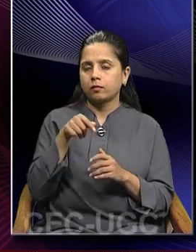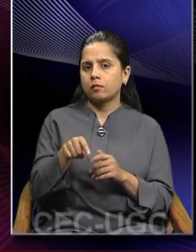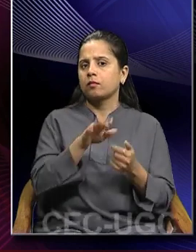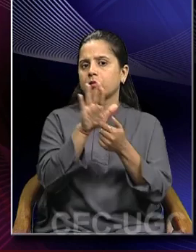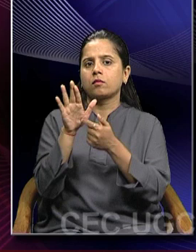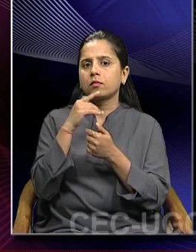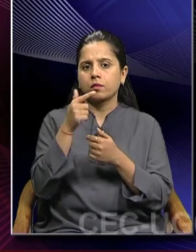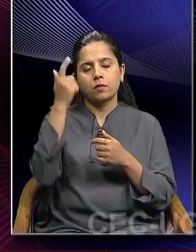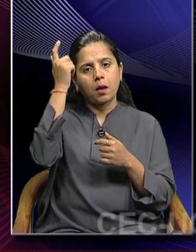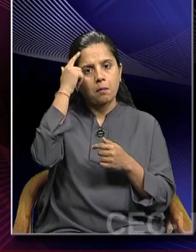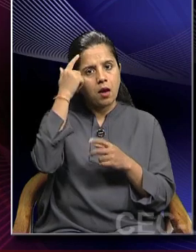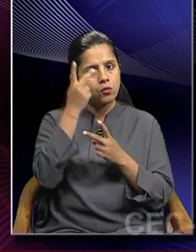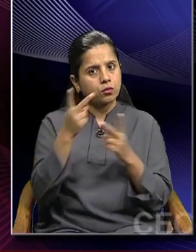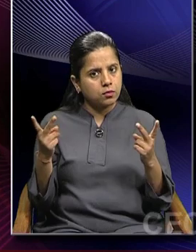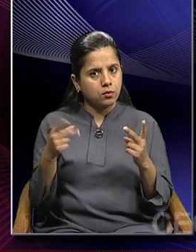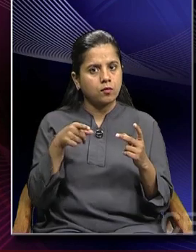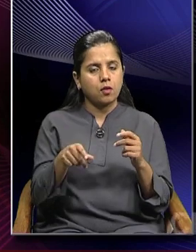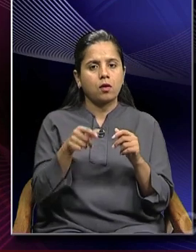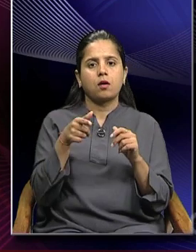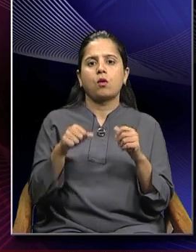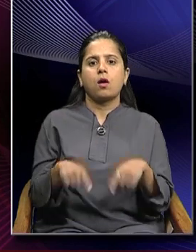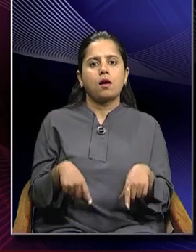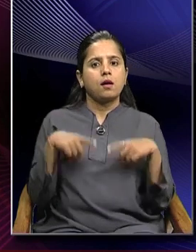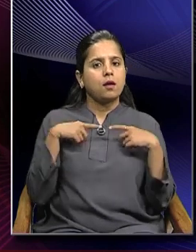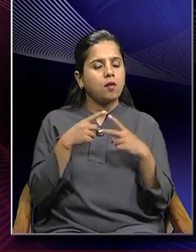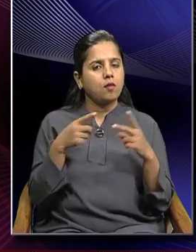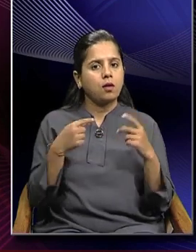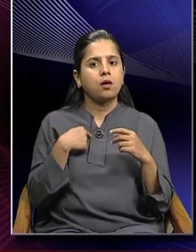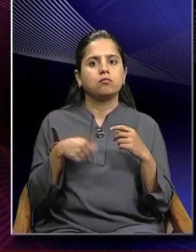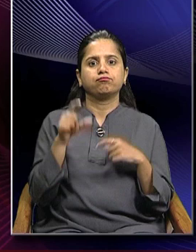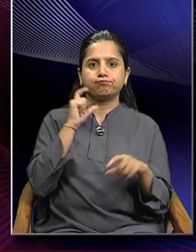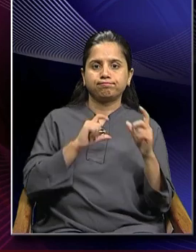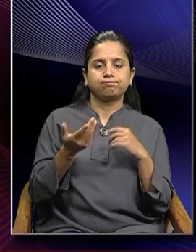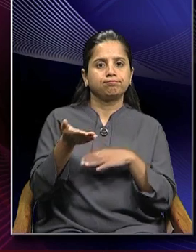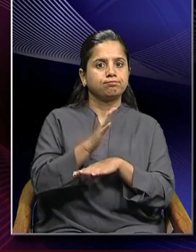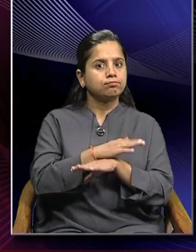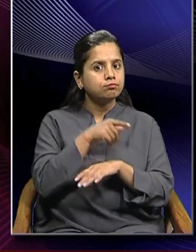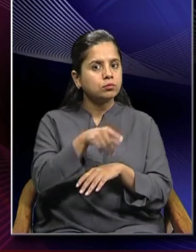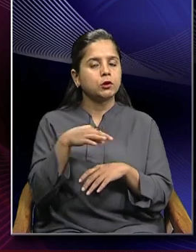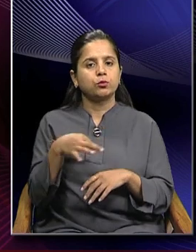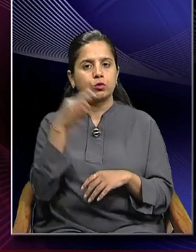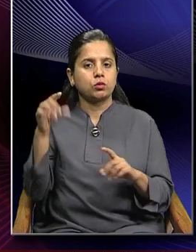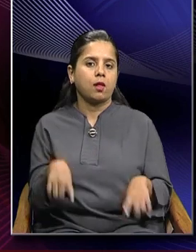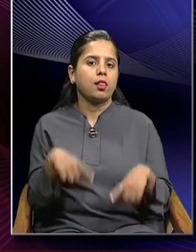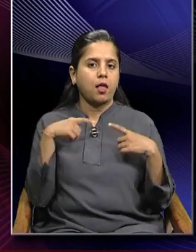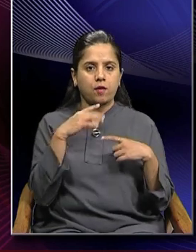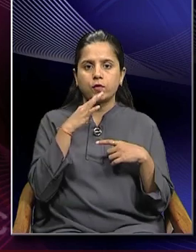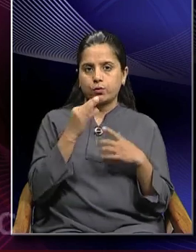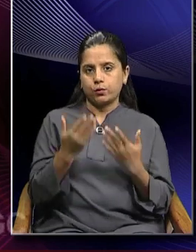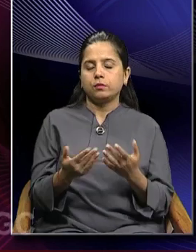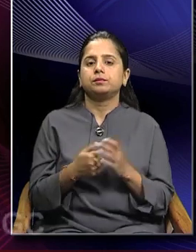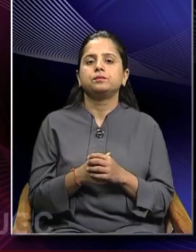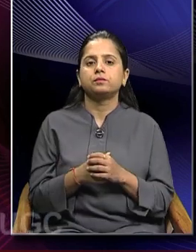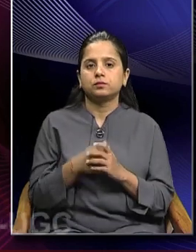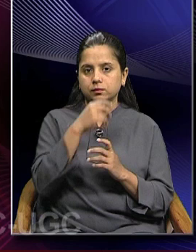indicative of mental aspect of life, and consciousness is actually the spiritual aspect of life. So